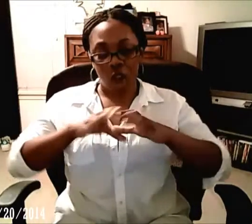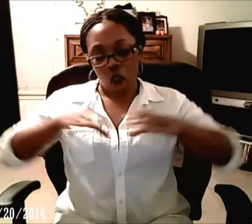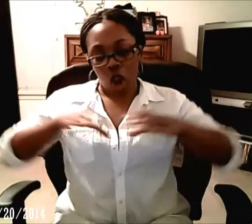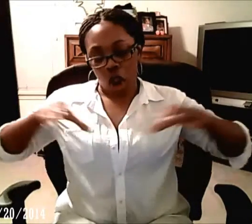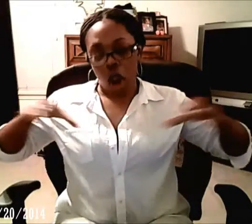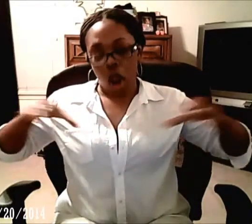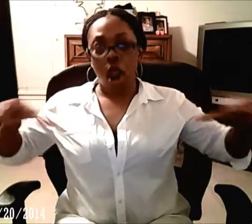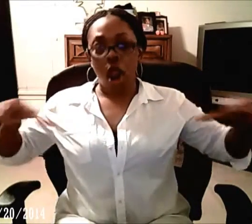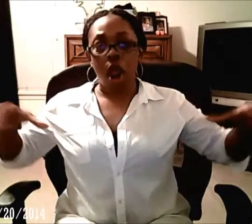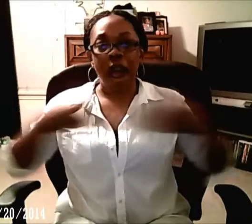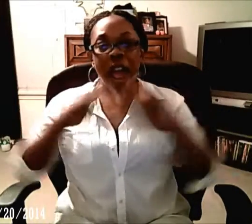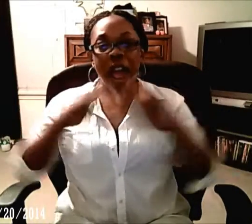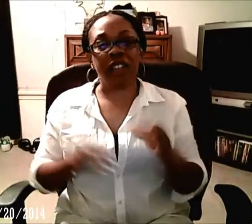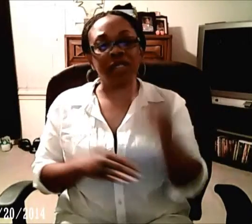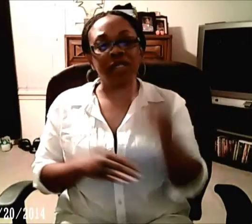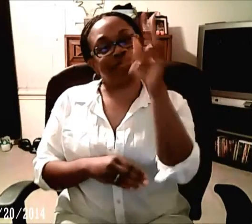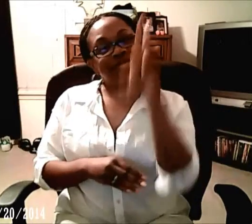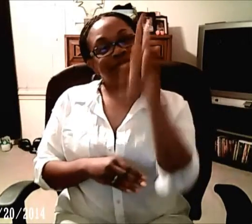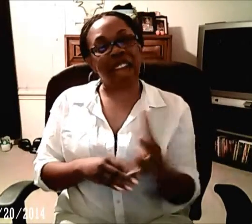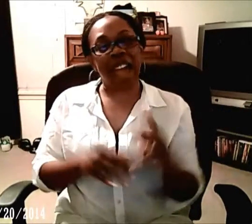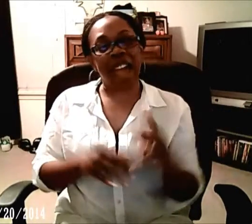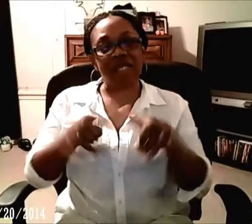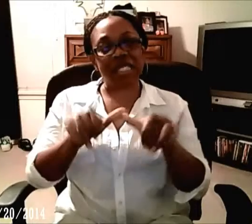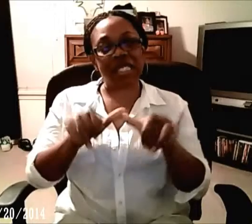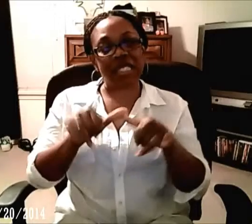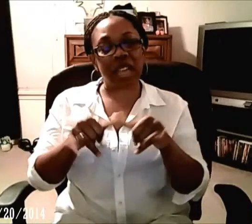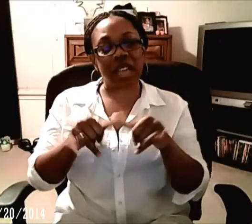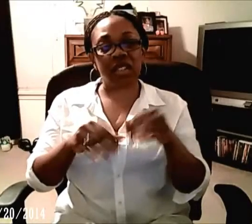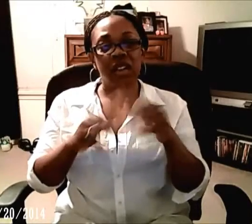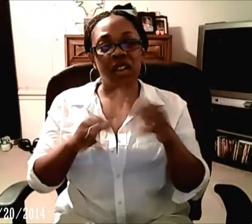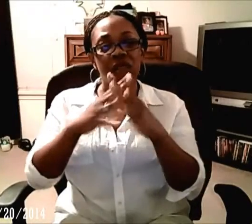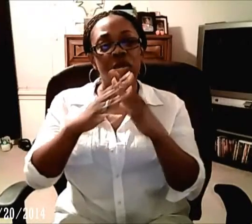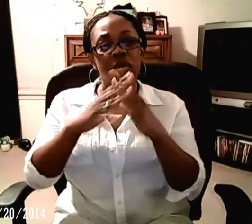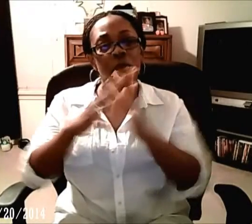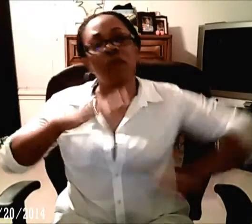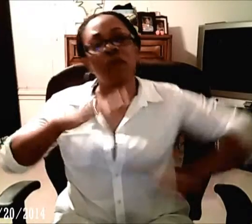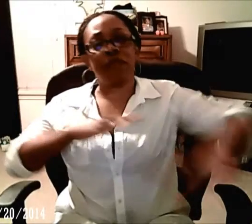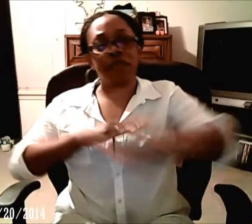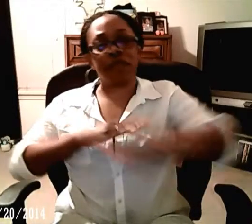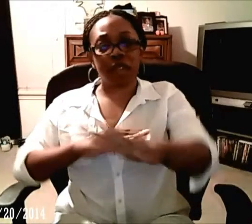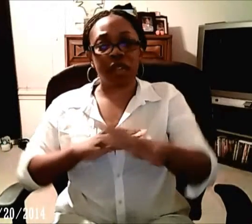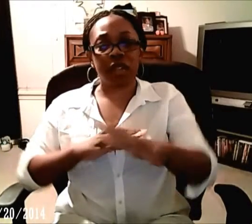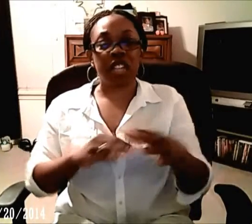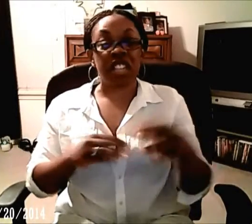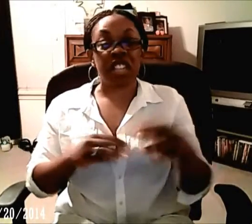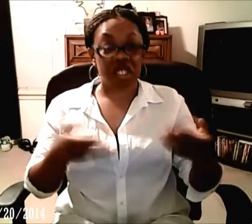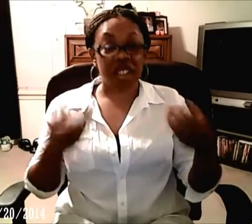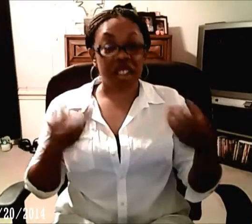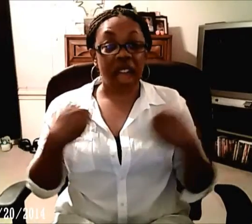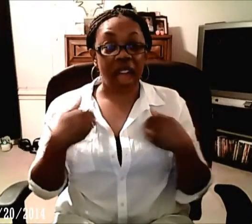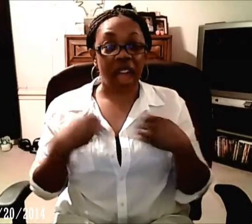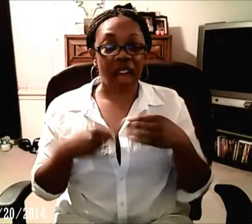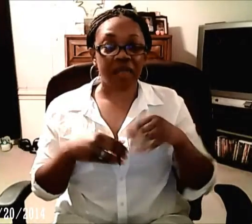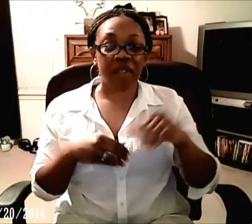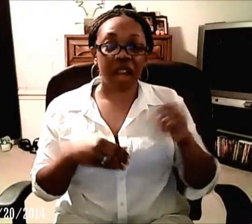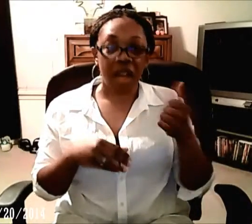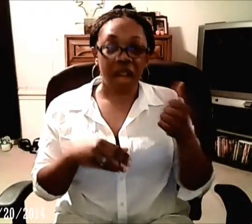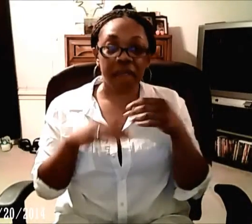are half the size of a football field. They're wooden buildings, and you can have your extended family in there. And that is